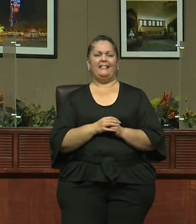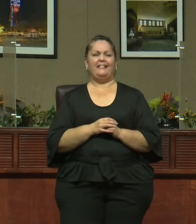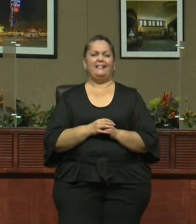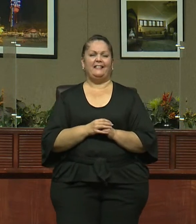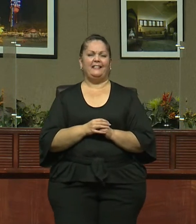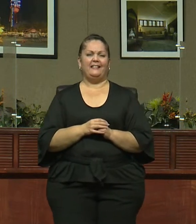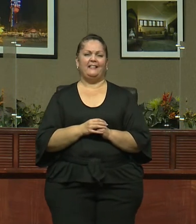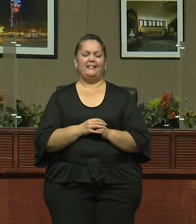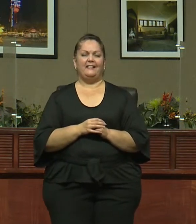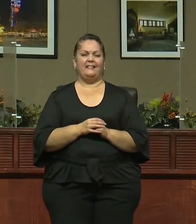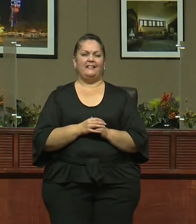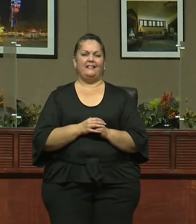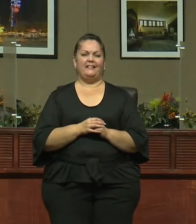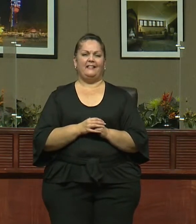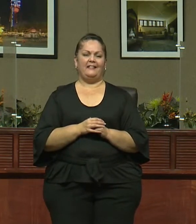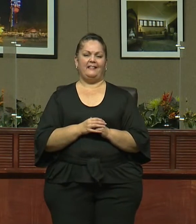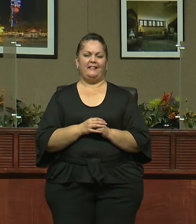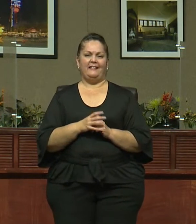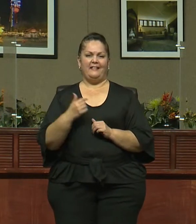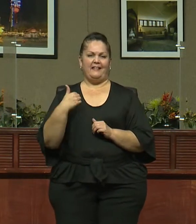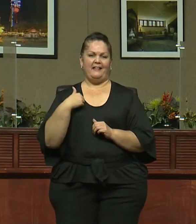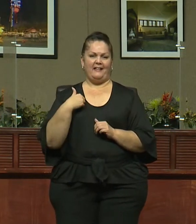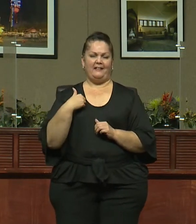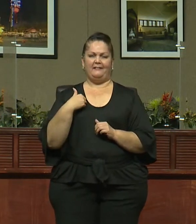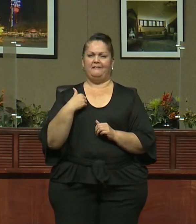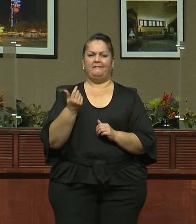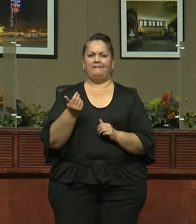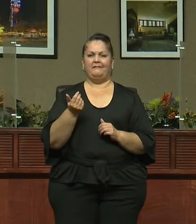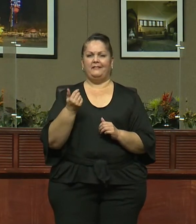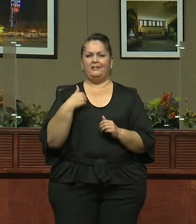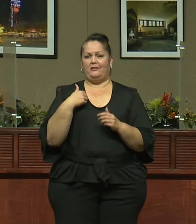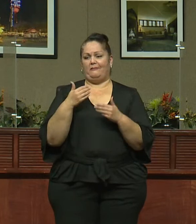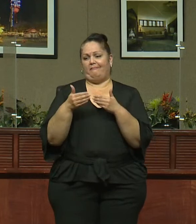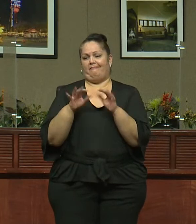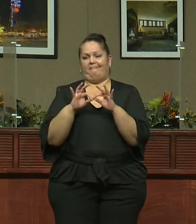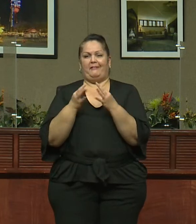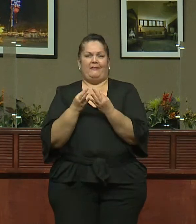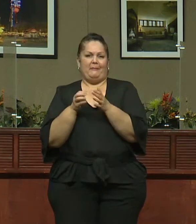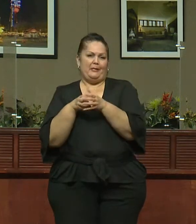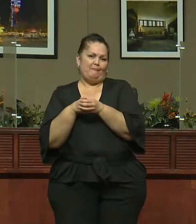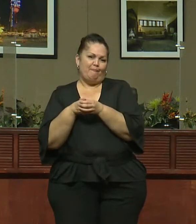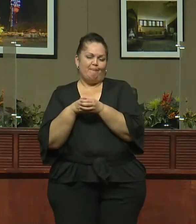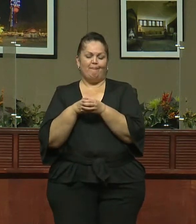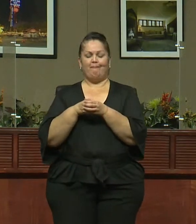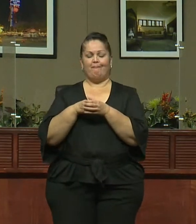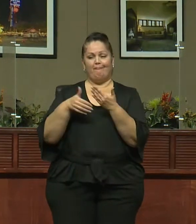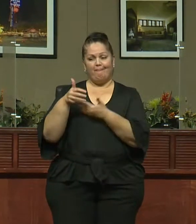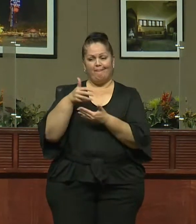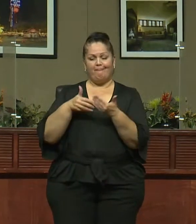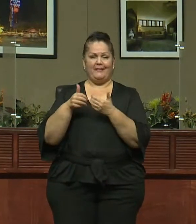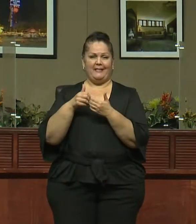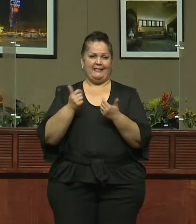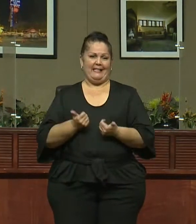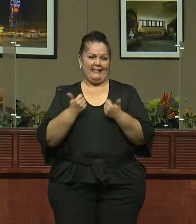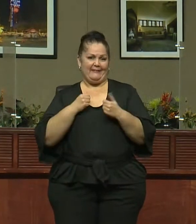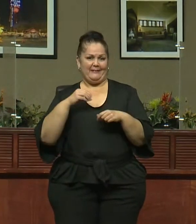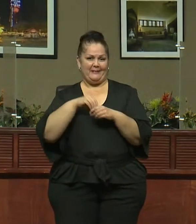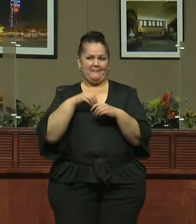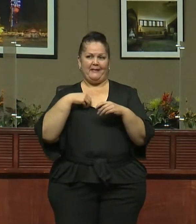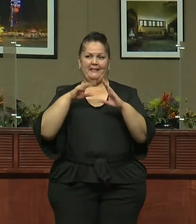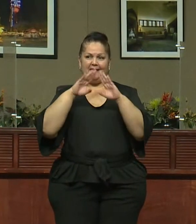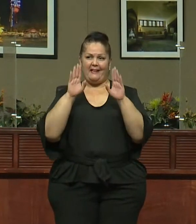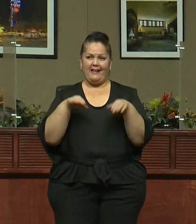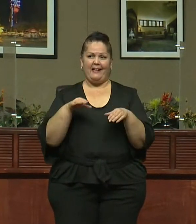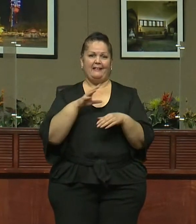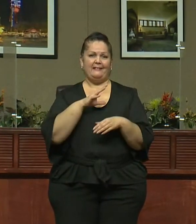I had the opportunity to spend a little time just with my immediate family, those who live in my household and